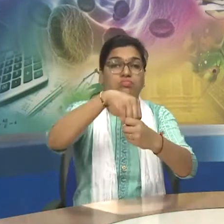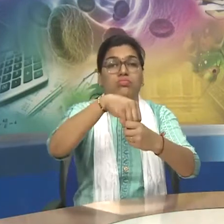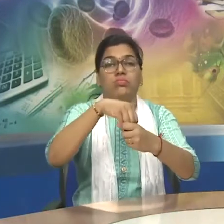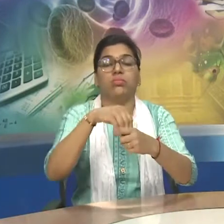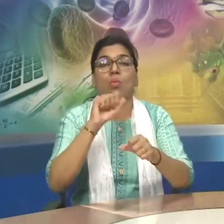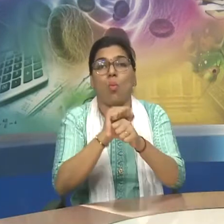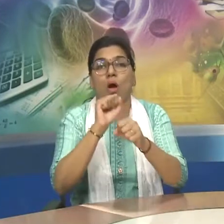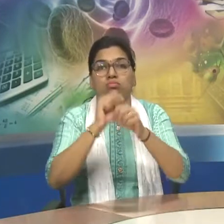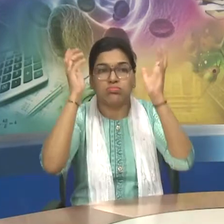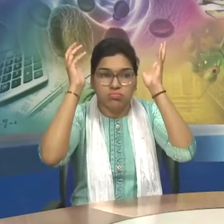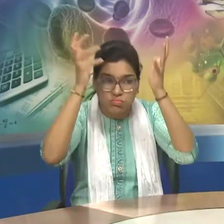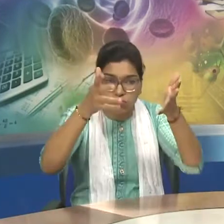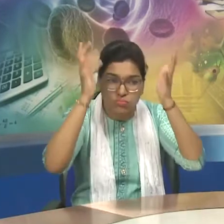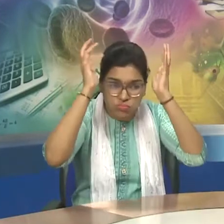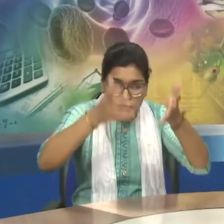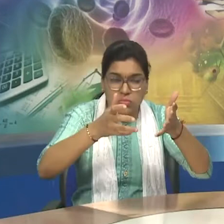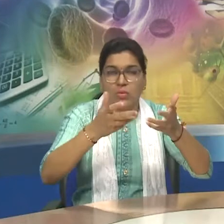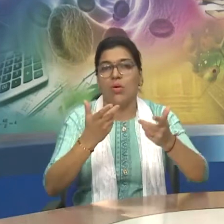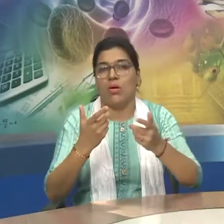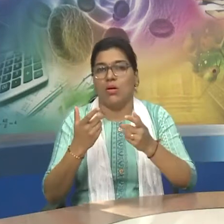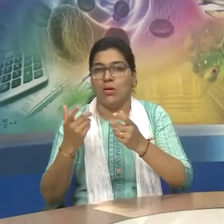in India